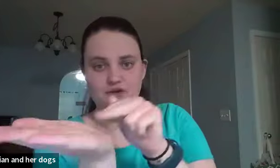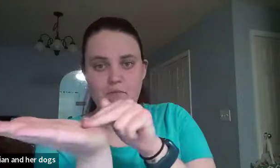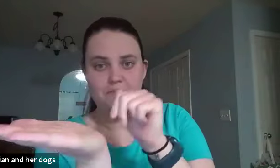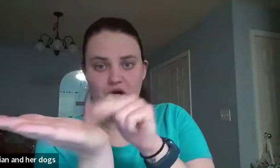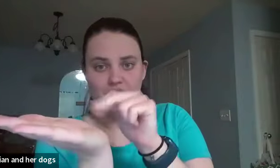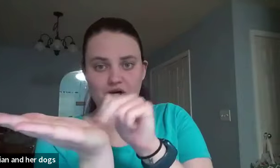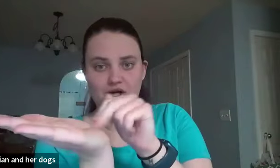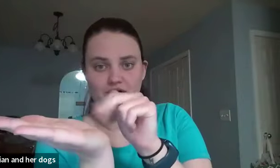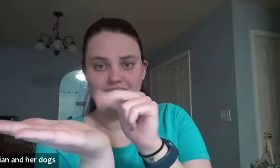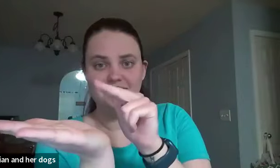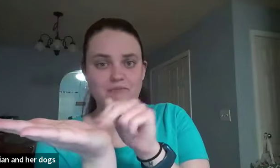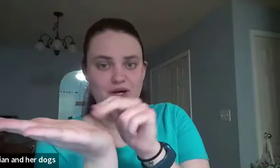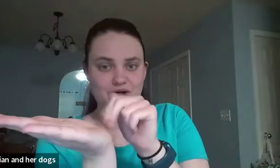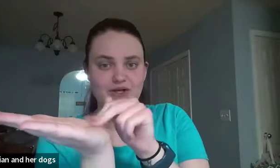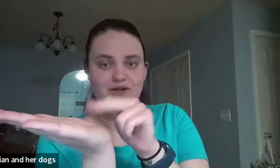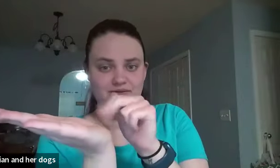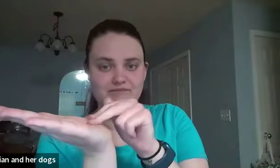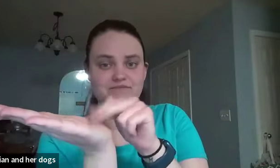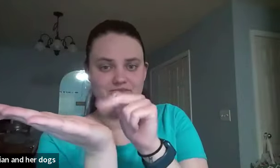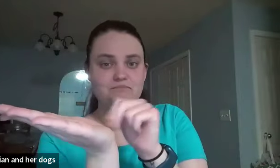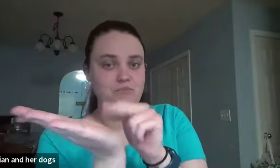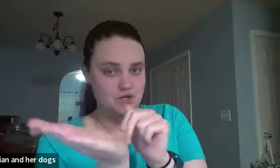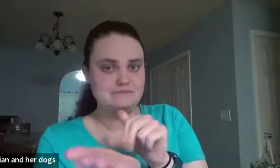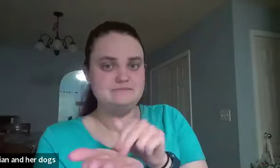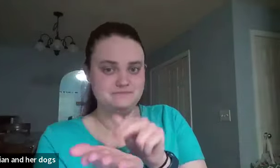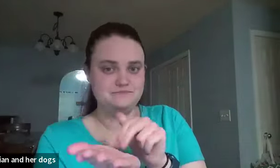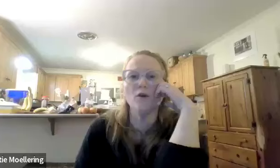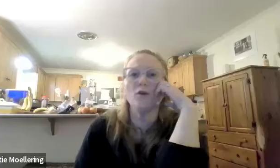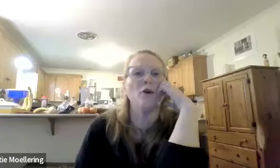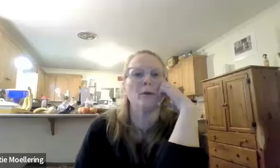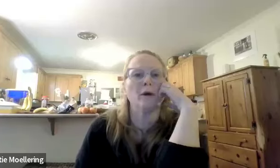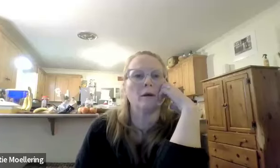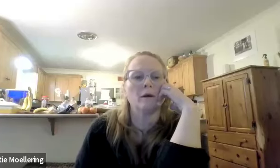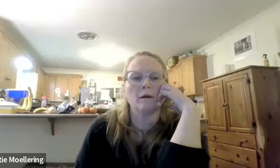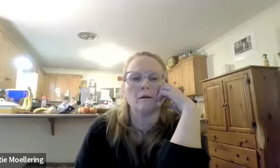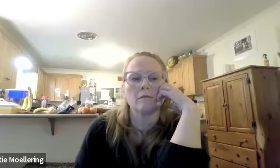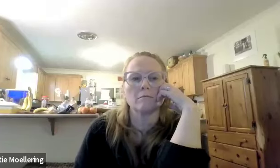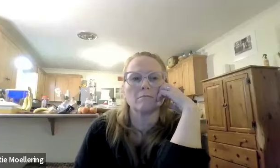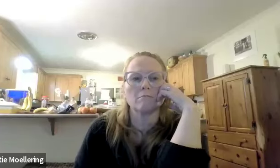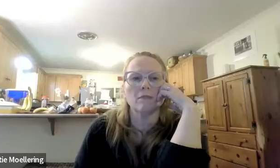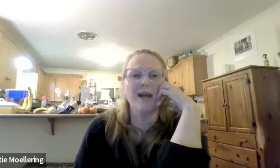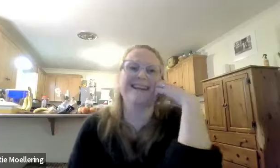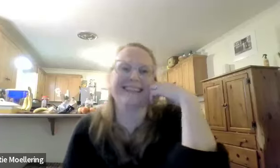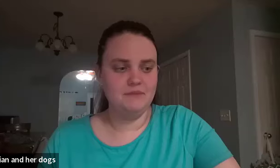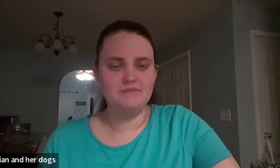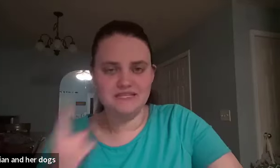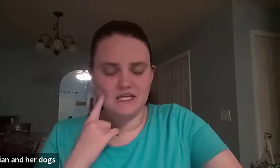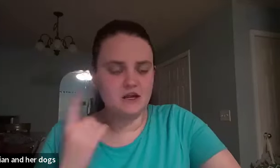you go butter, butter, butter. It's a whole food group. I know. I know. I'm like sitting